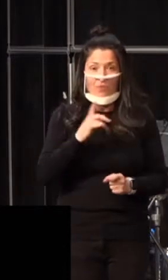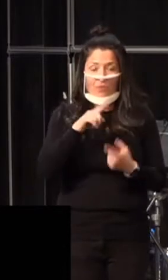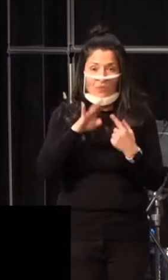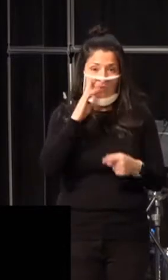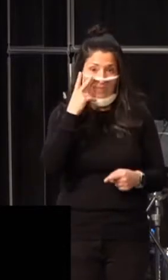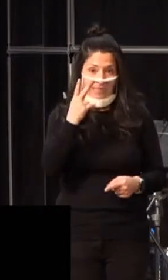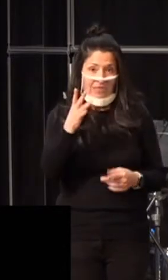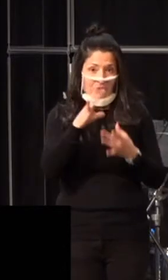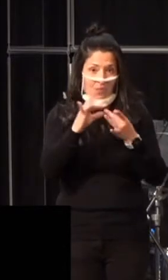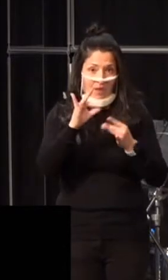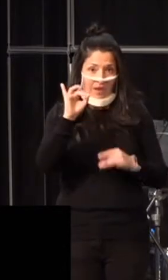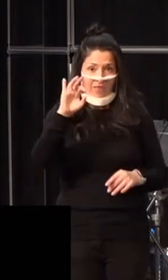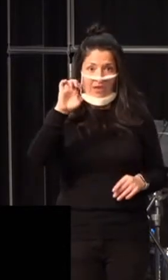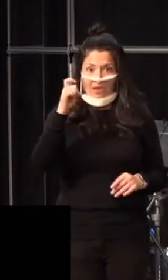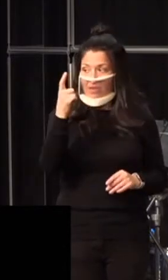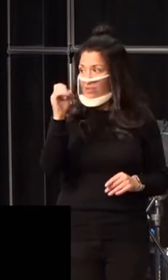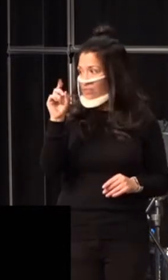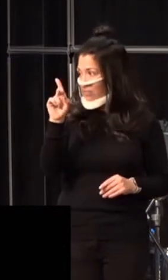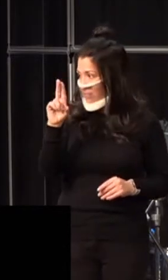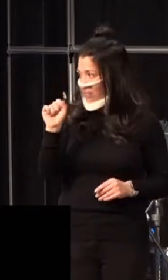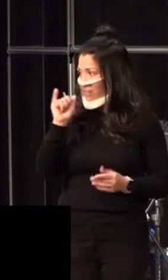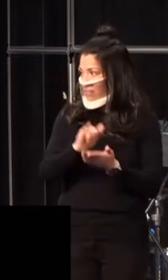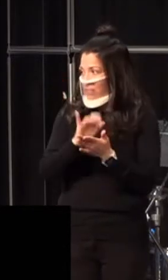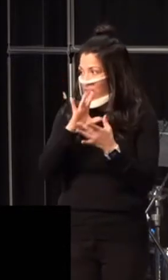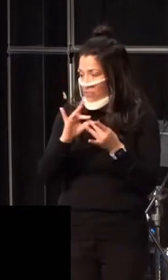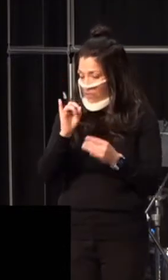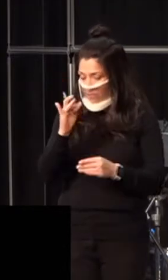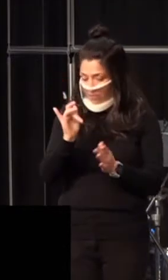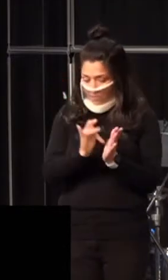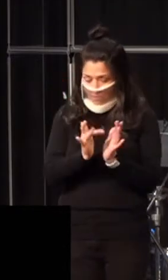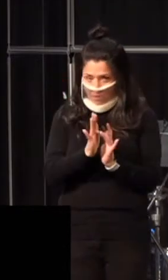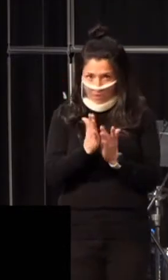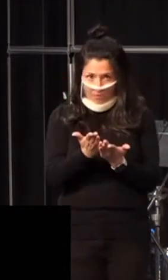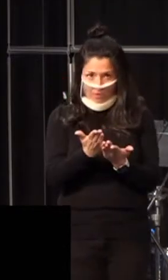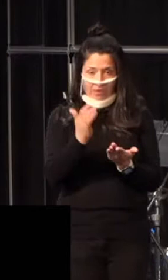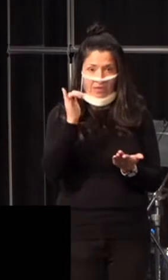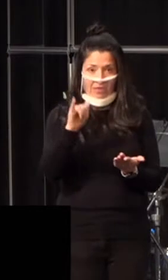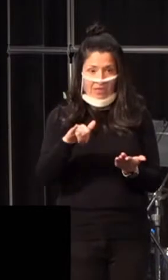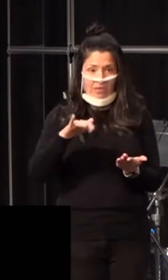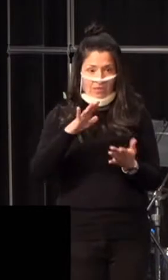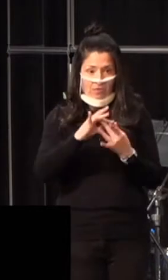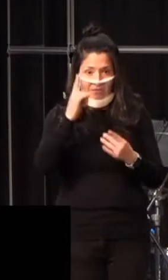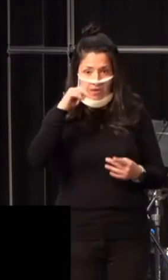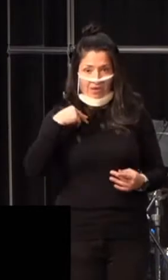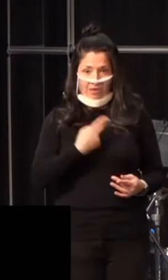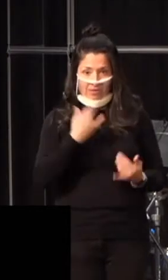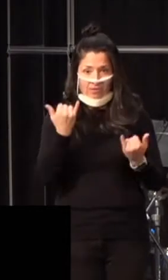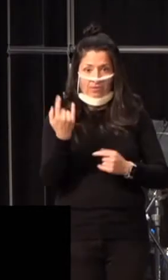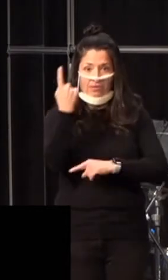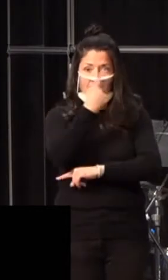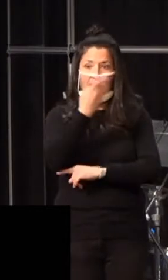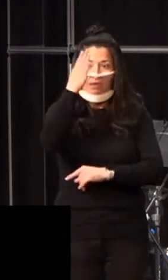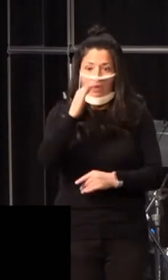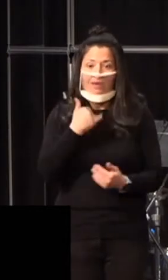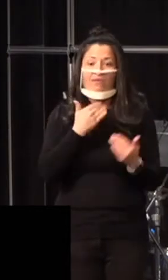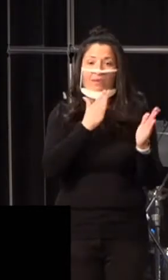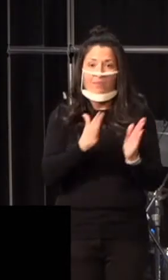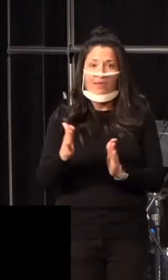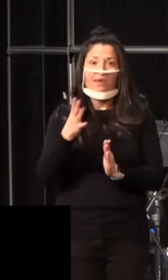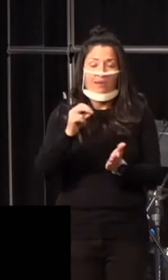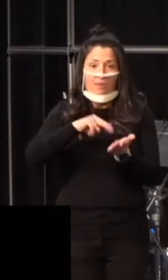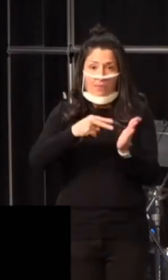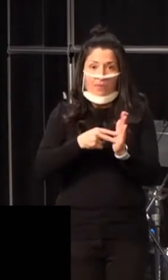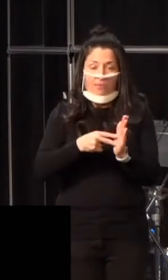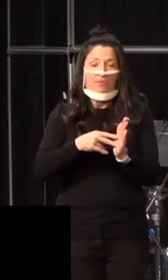Exodus. This is the story of the Bible. This is the story for us today. God has a plan and a purpose, and he will accomplish